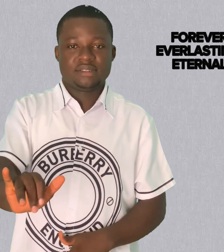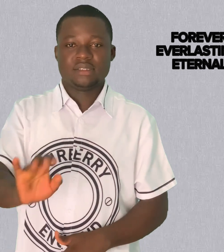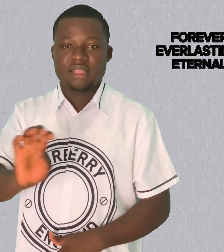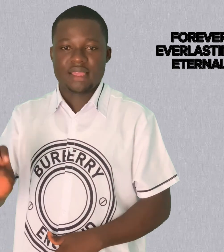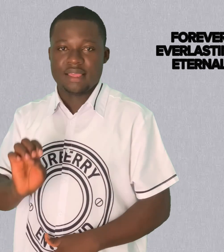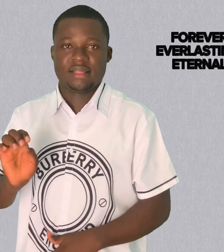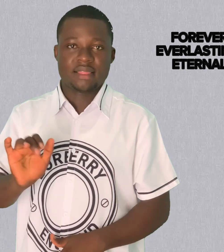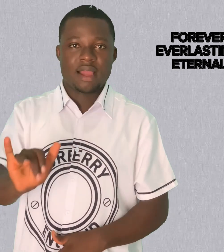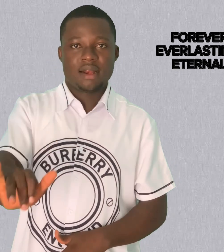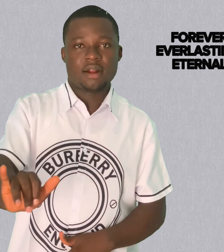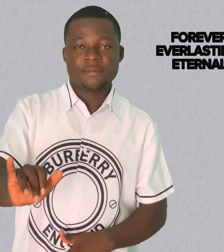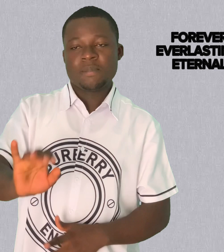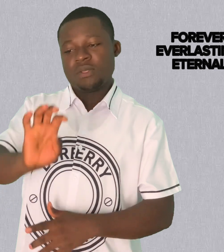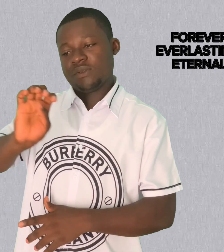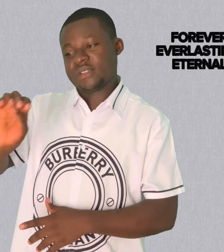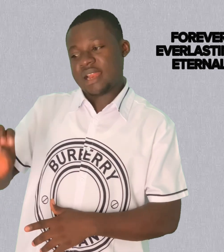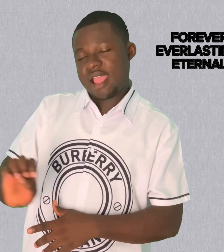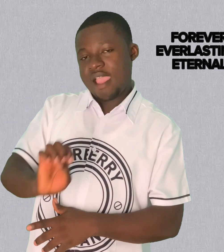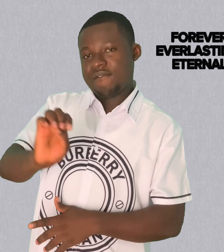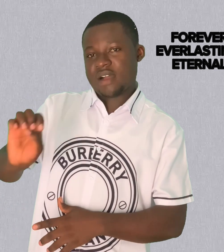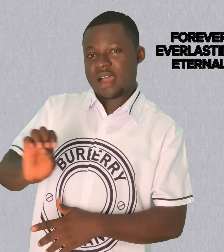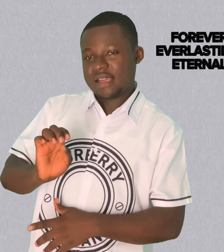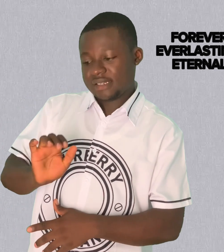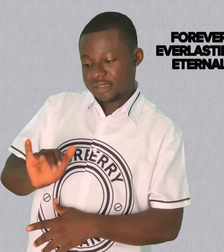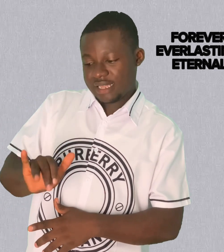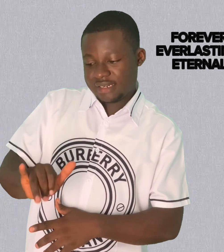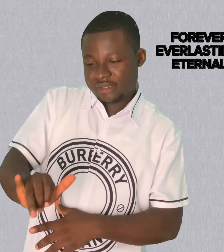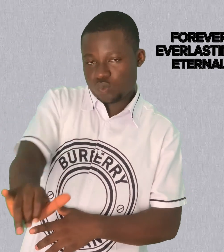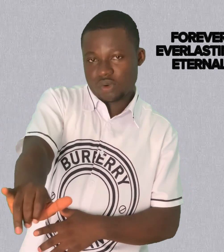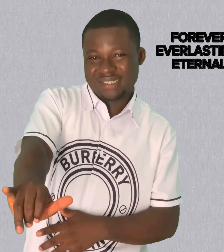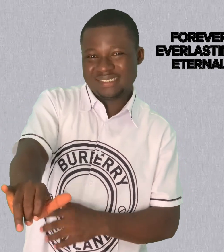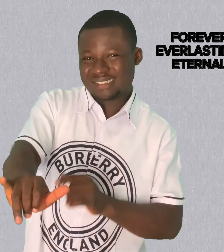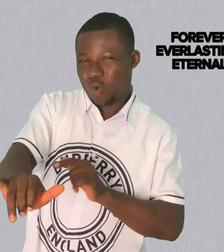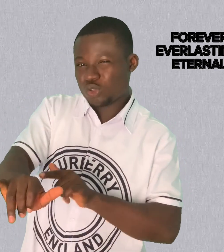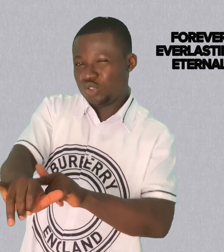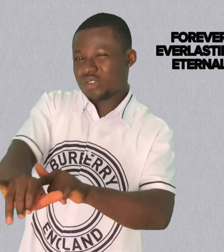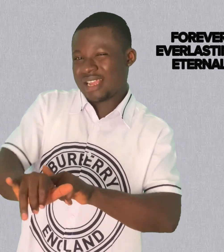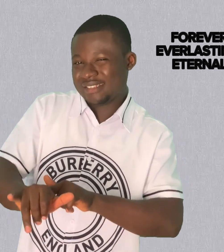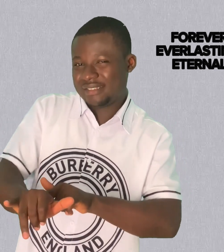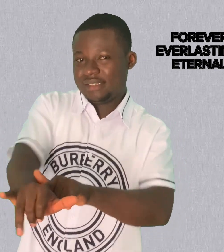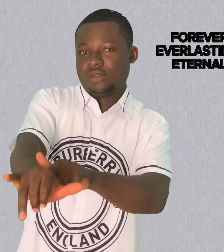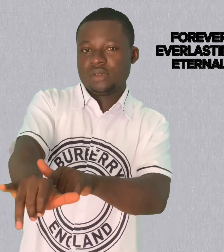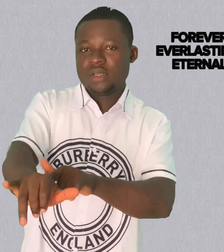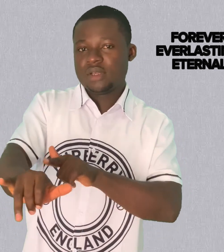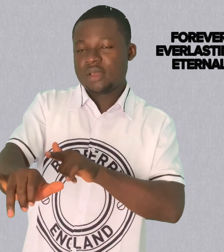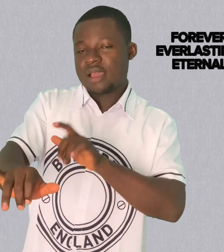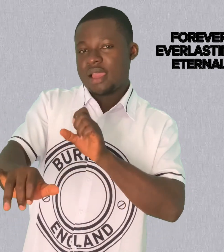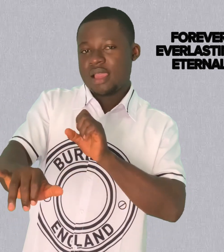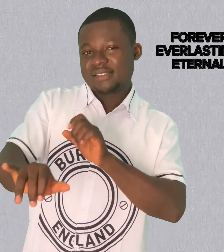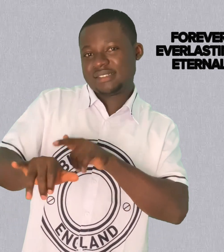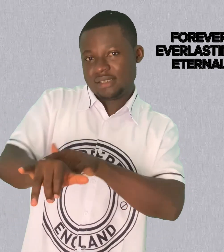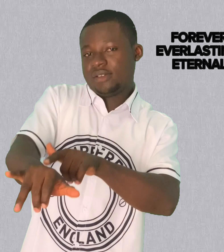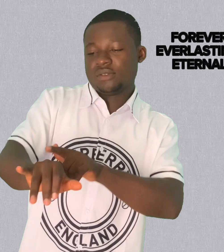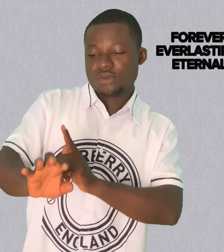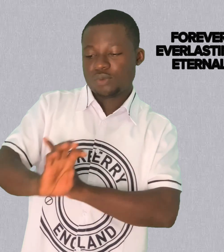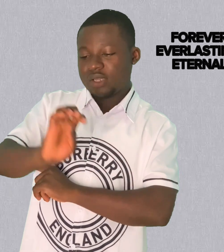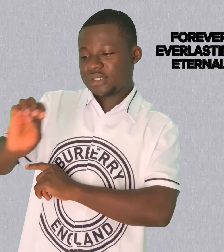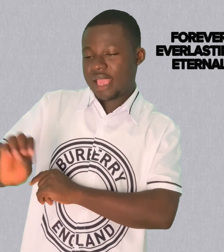everlasting. Eternal. You sign ever, then this word is continuous, like still. Still. So when you say